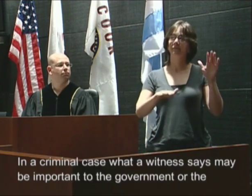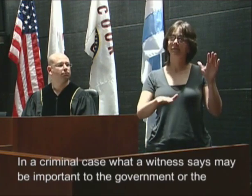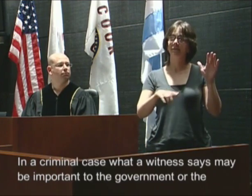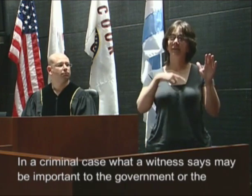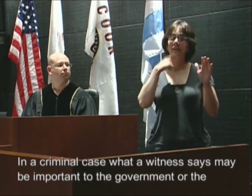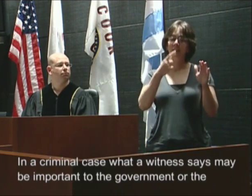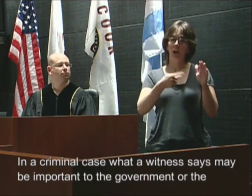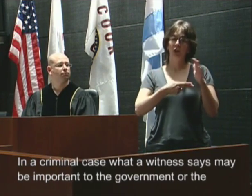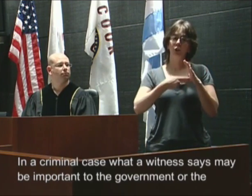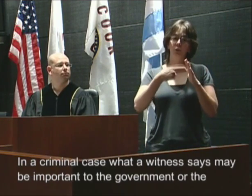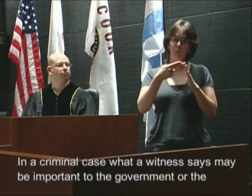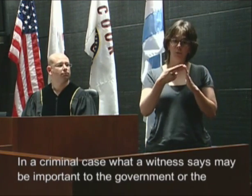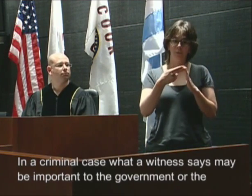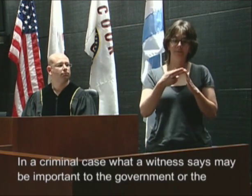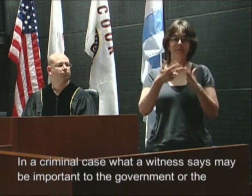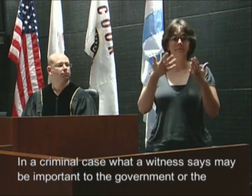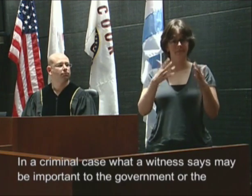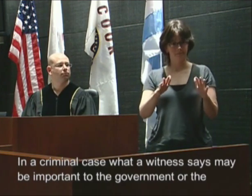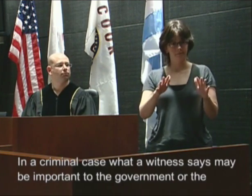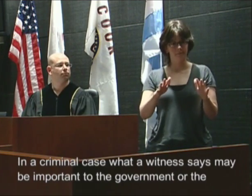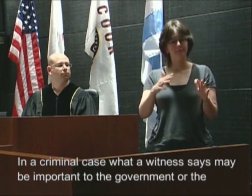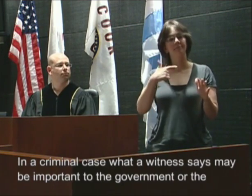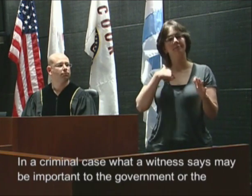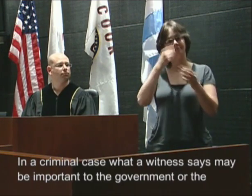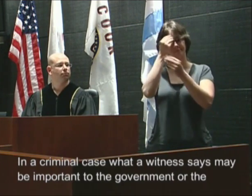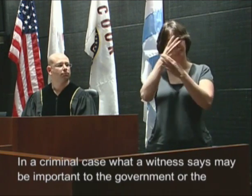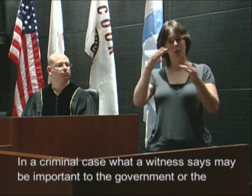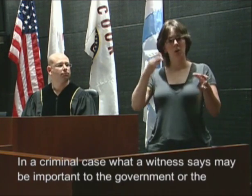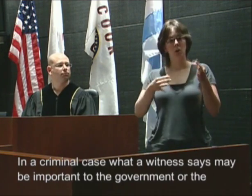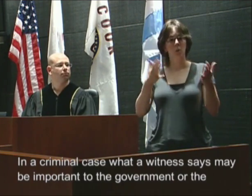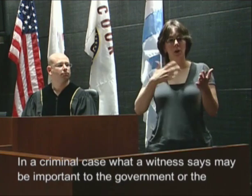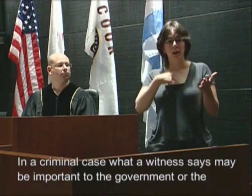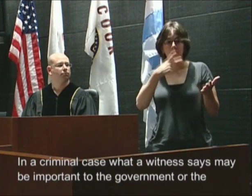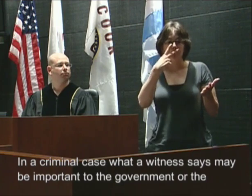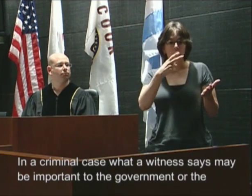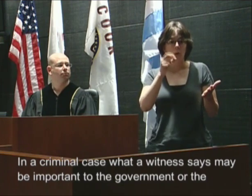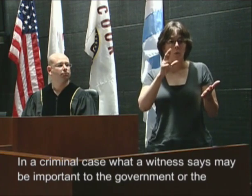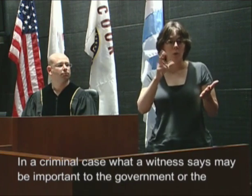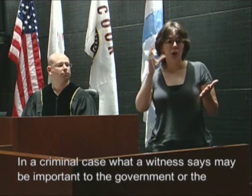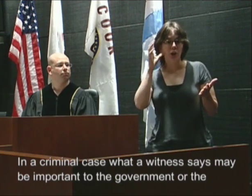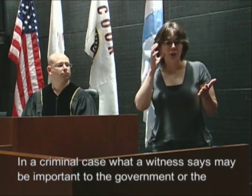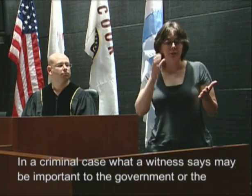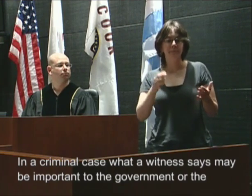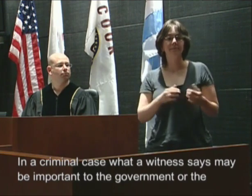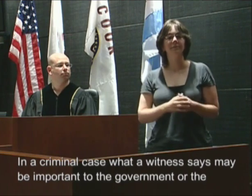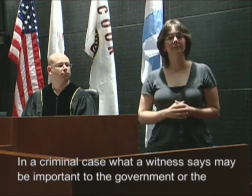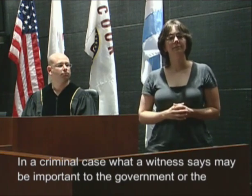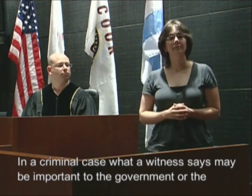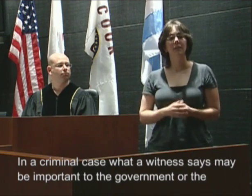heard. In a criminal case, what a witness says may be important to the government or the